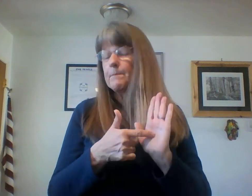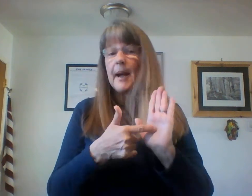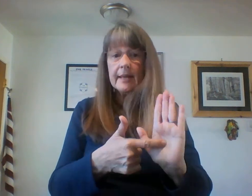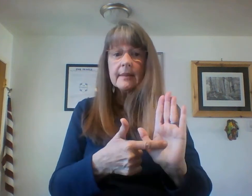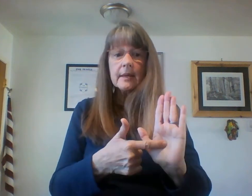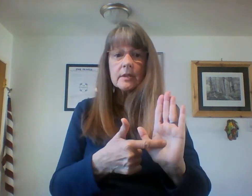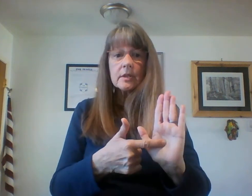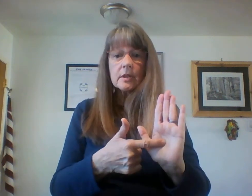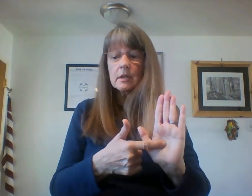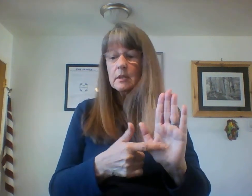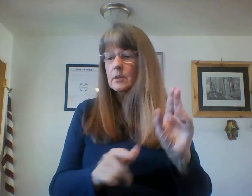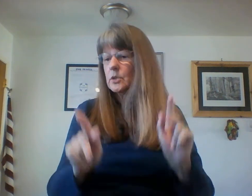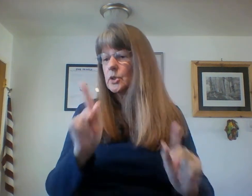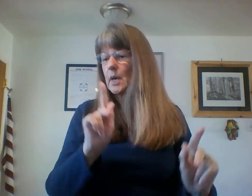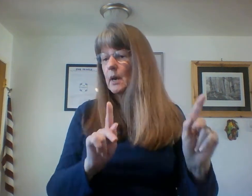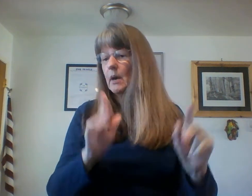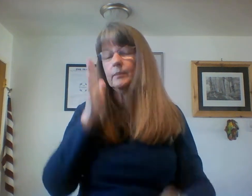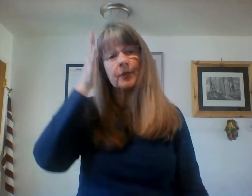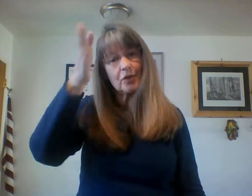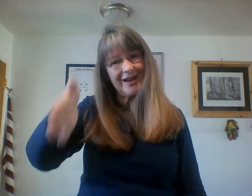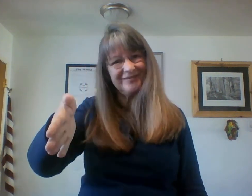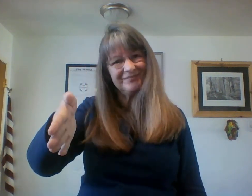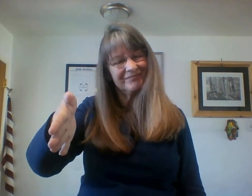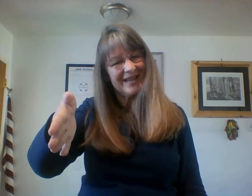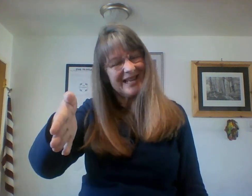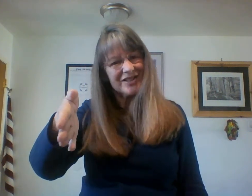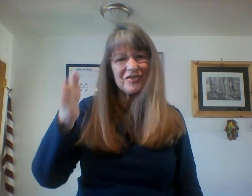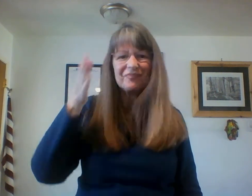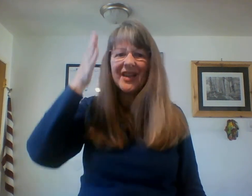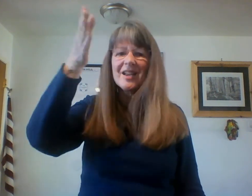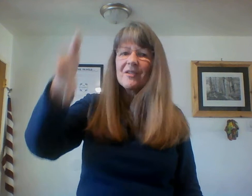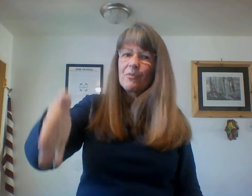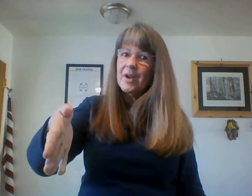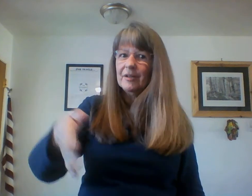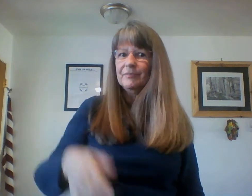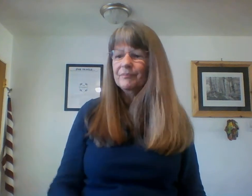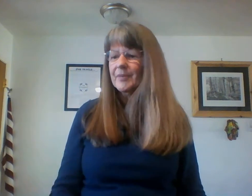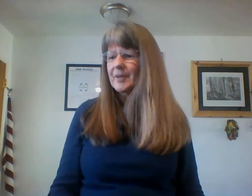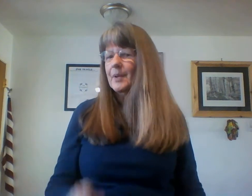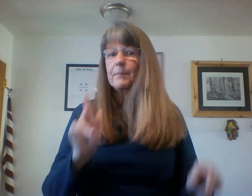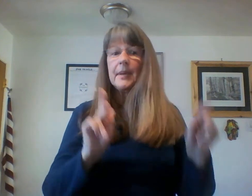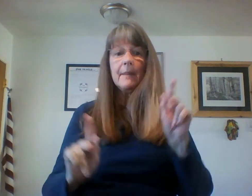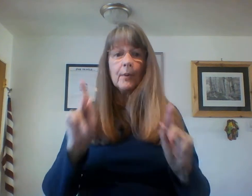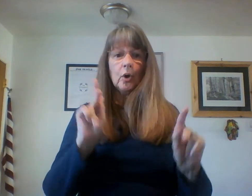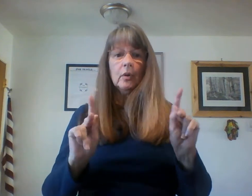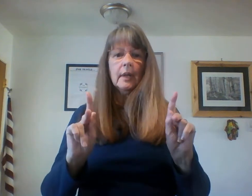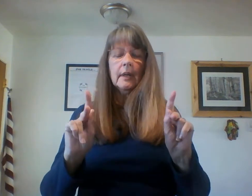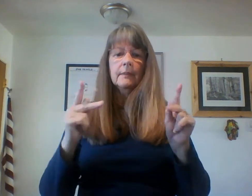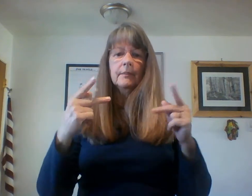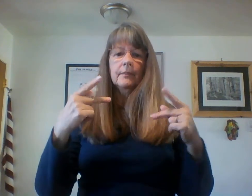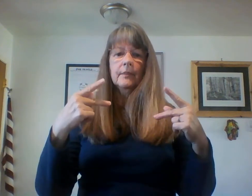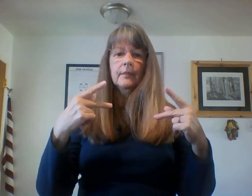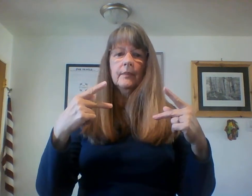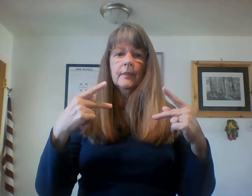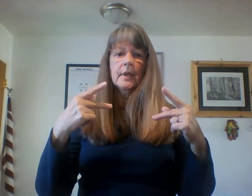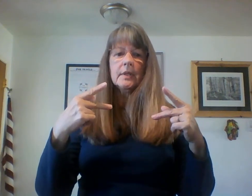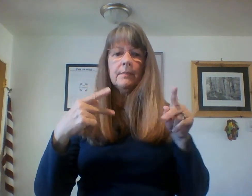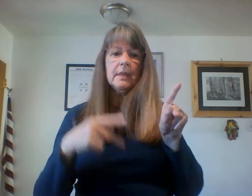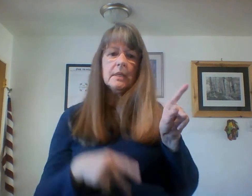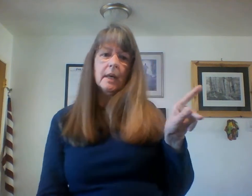By this shall English will people. It's a peace